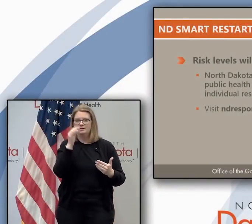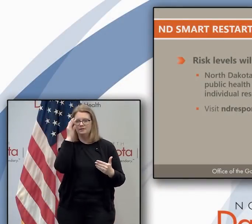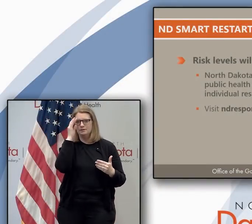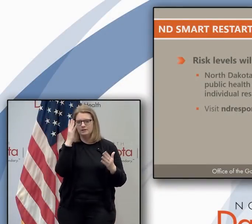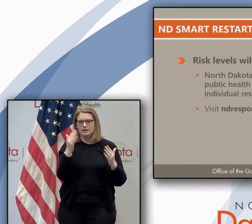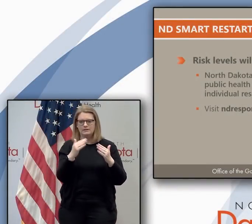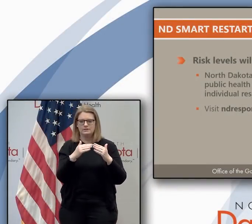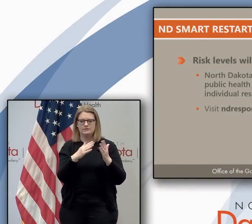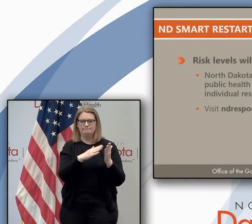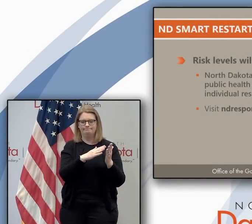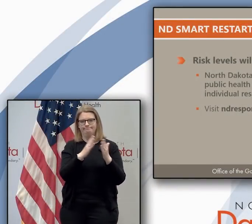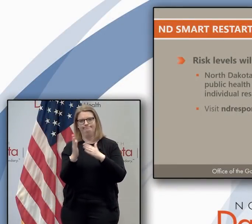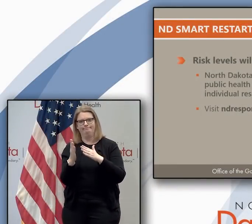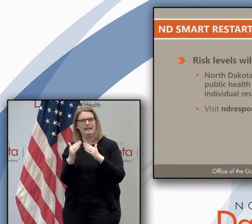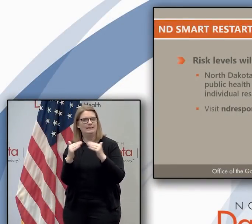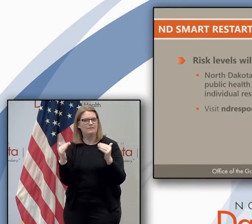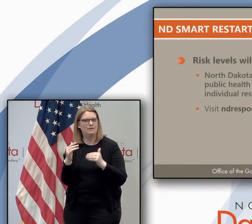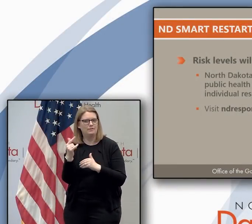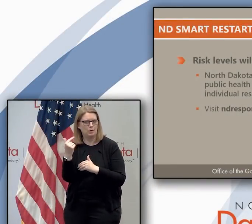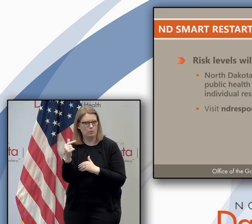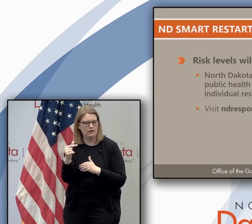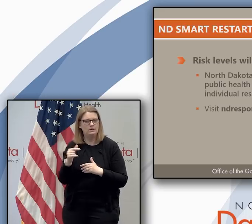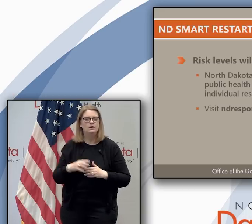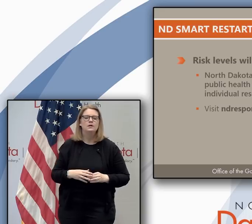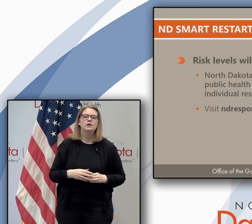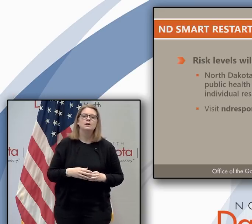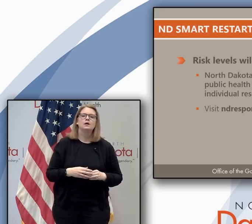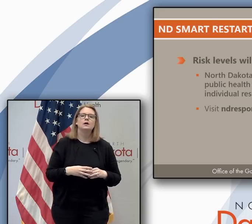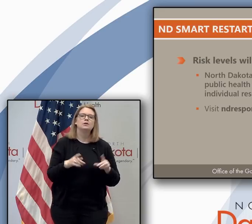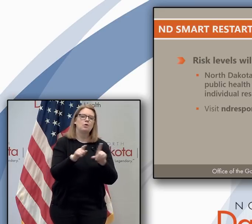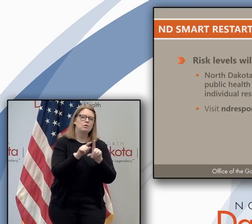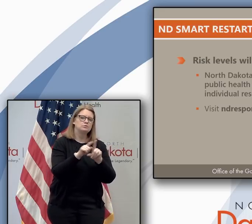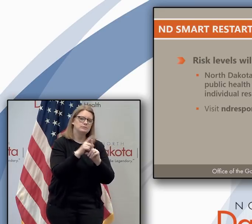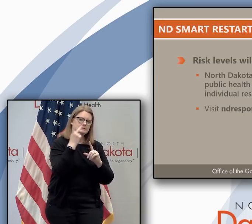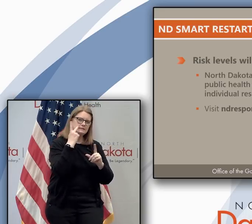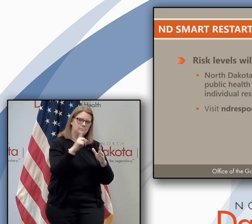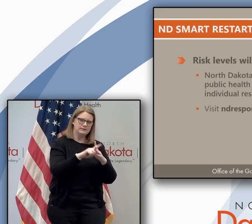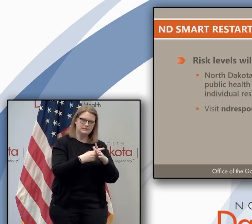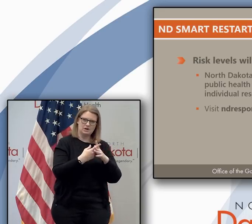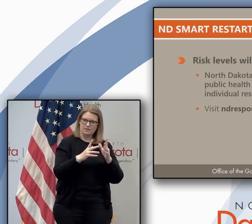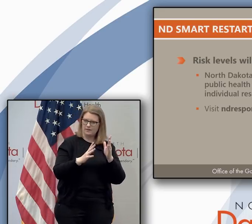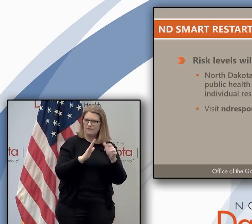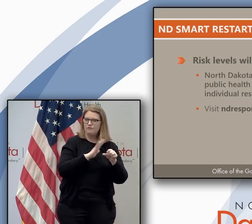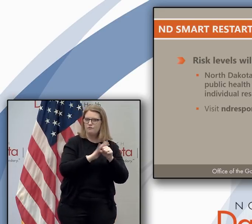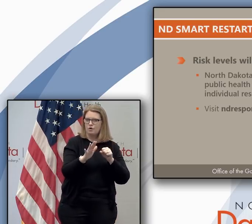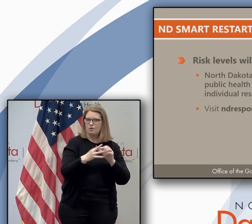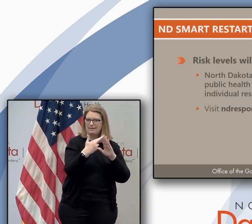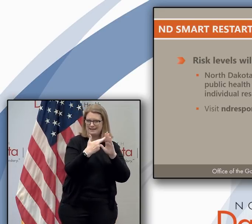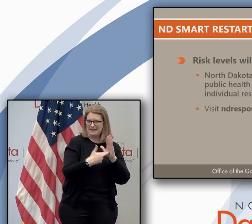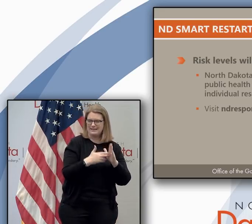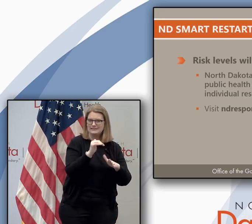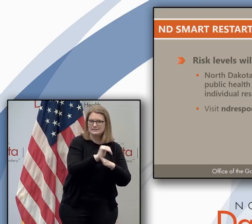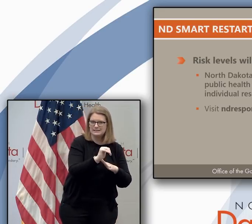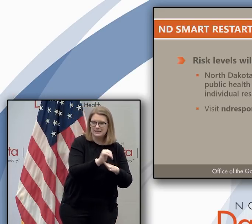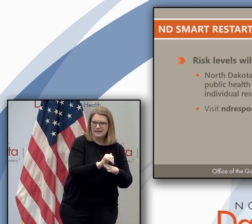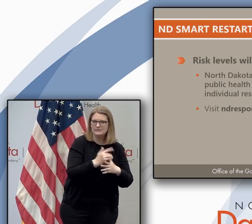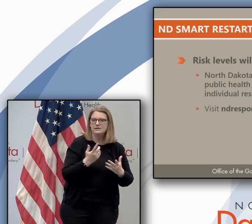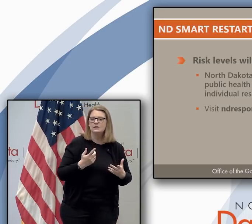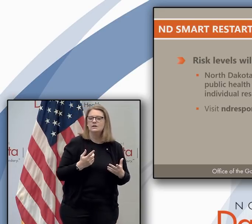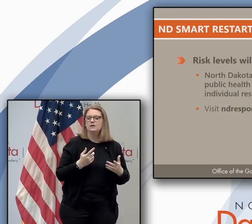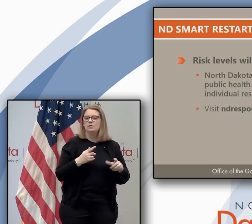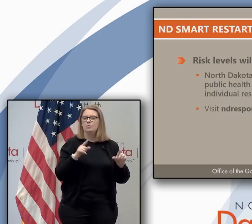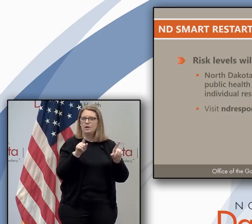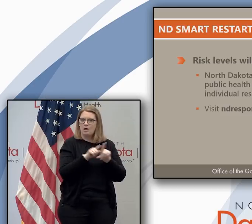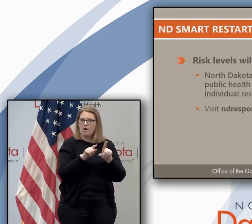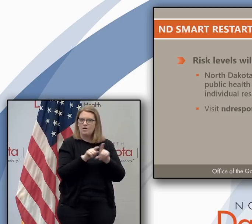the green. And the other piece, as we talk about this too, as you'll see when we release the full guidelines tonight, we have reserved in this the